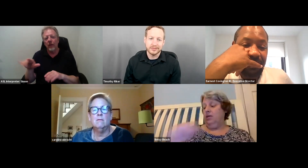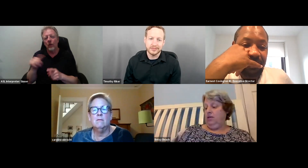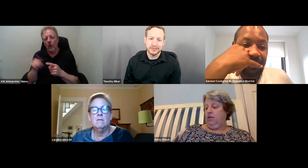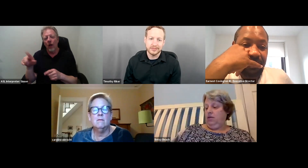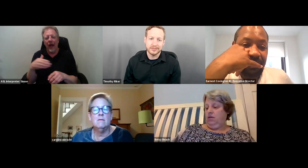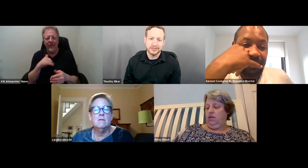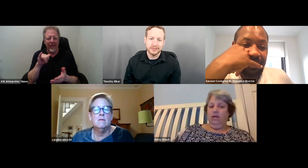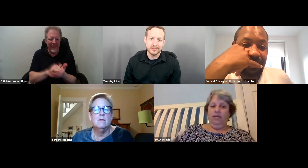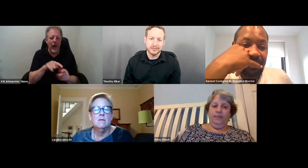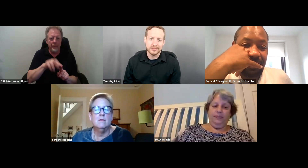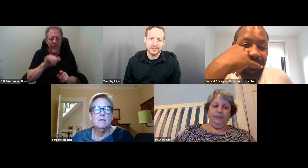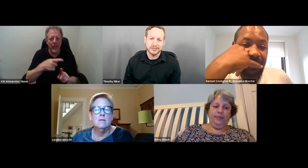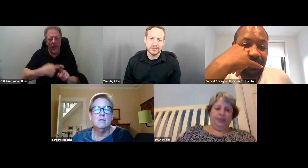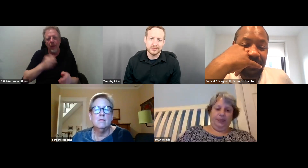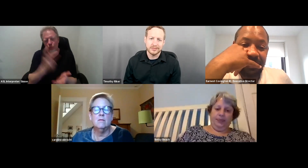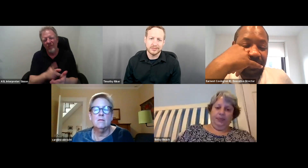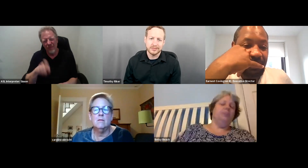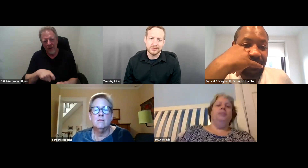well.